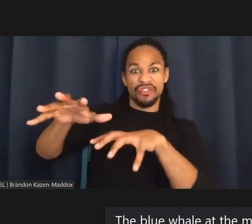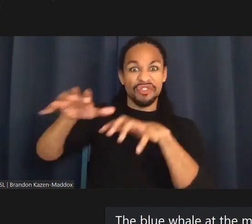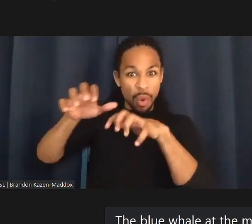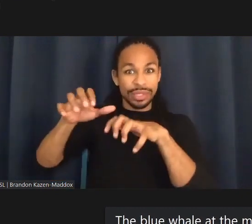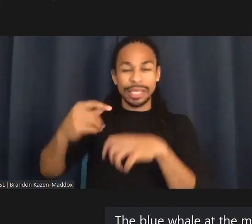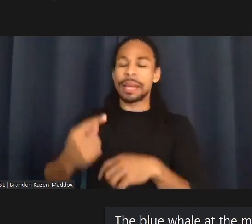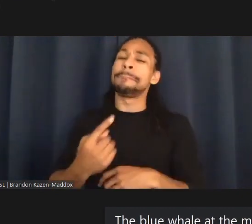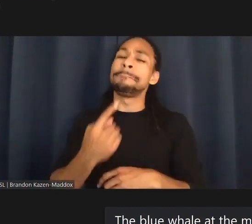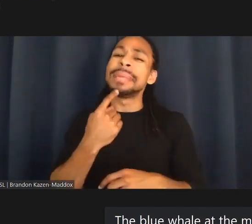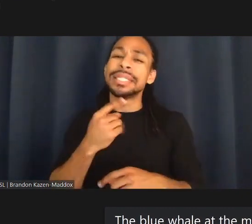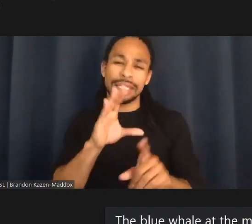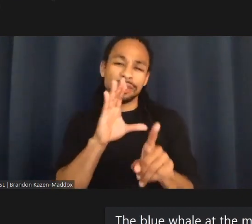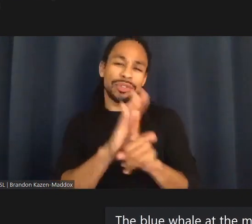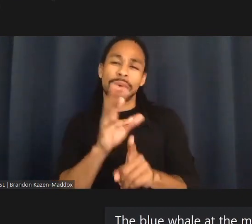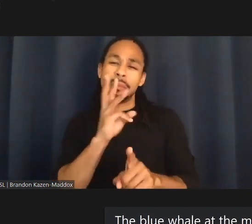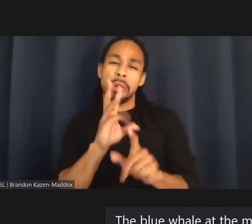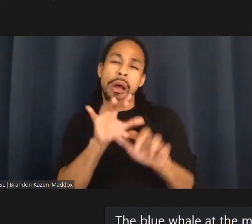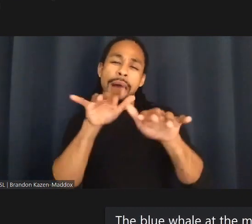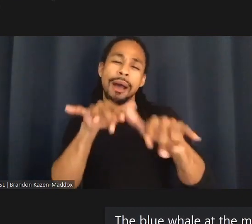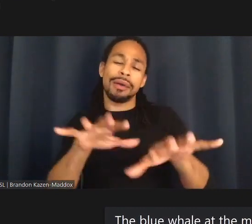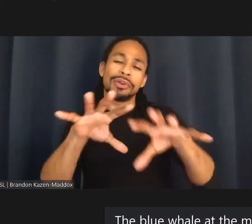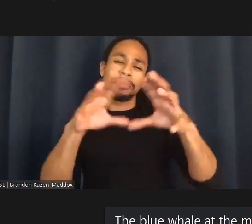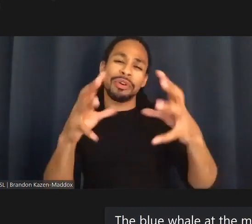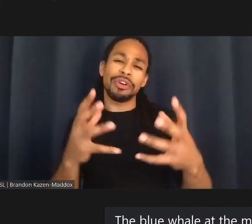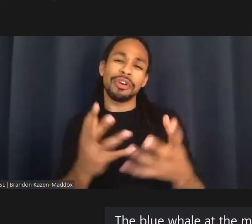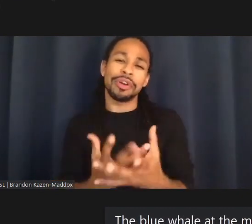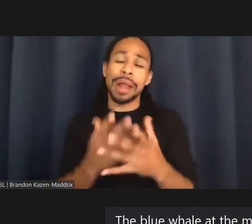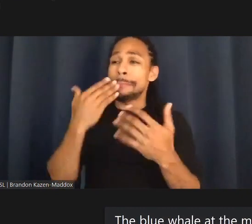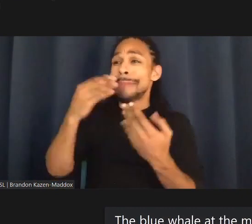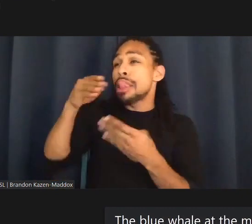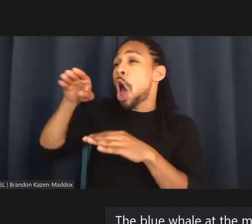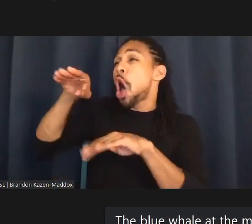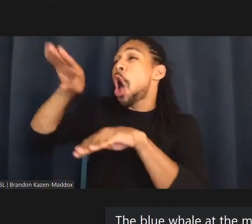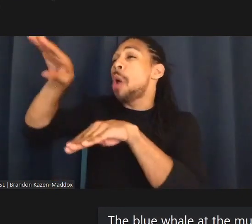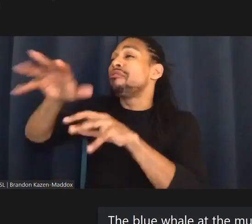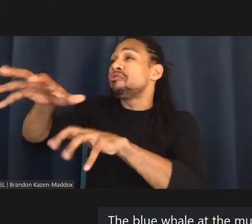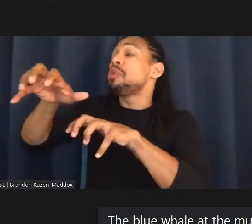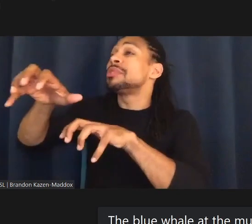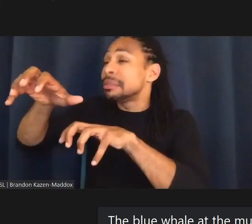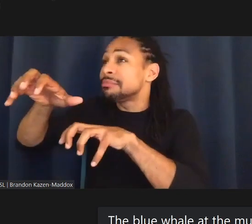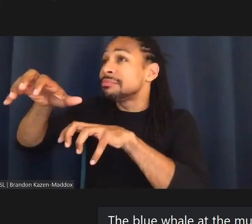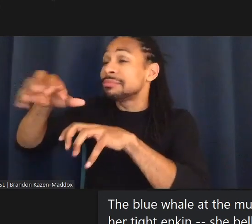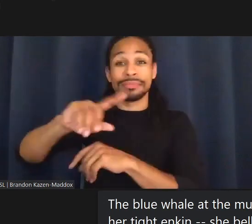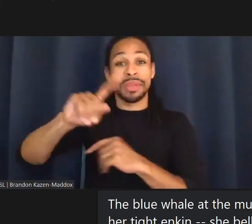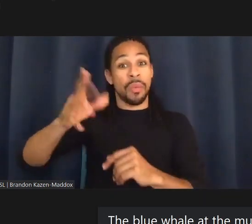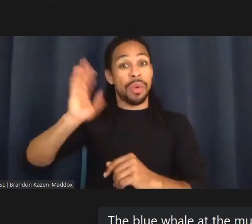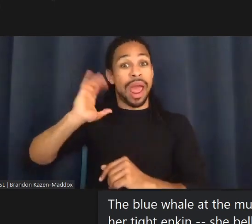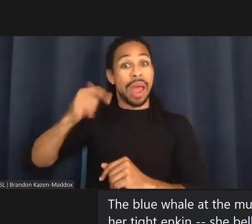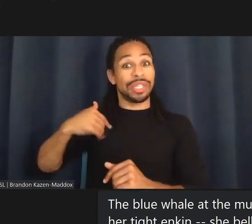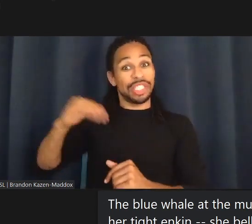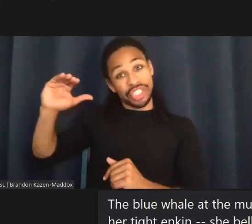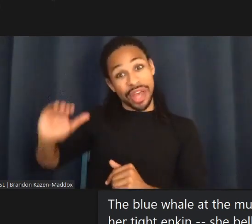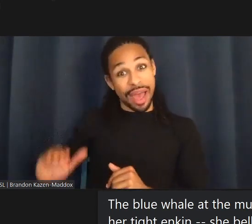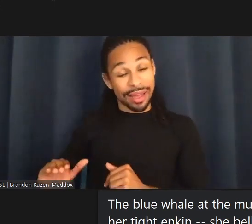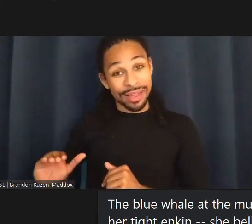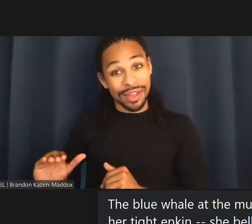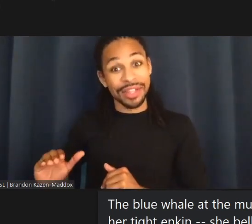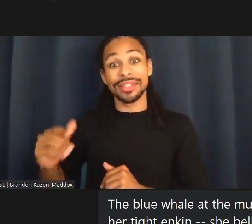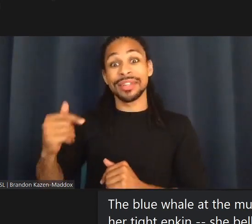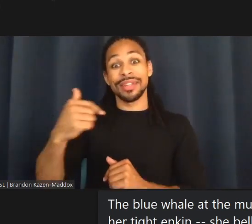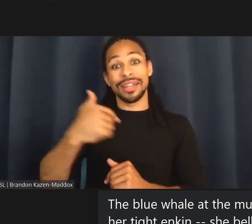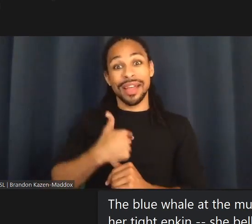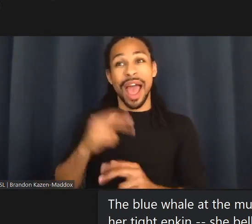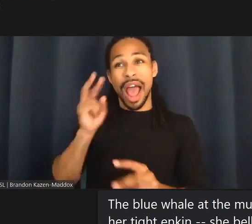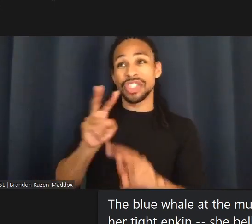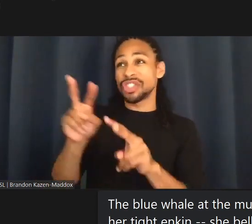effigy. When I was a child on the lip of the woods, preachers lectured on Jonah's hubris, and I'd think, I don't need to know